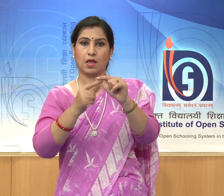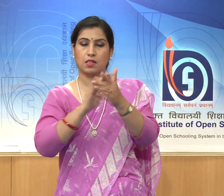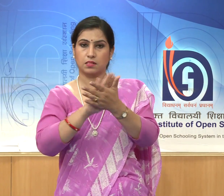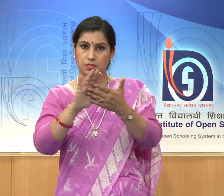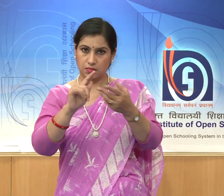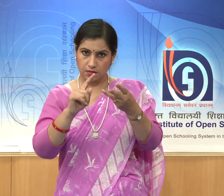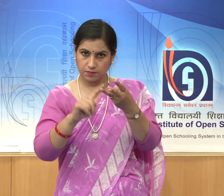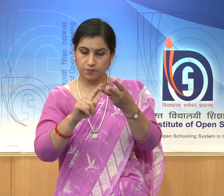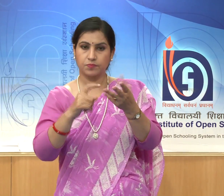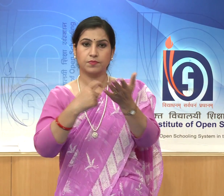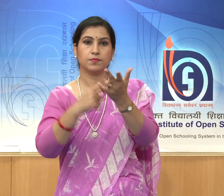and others.